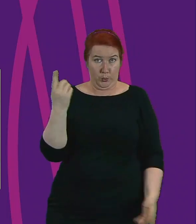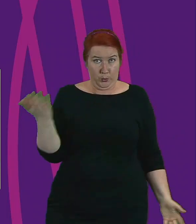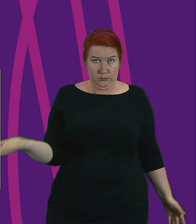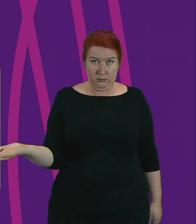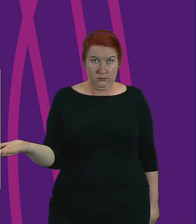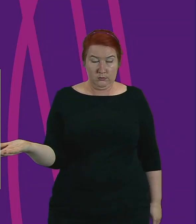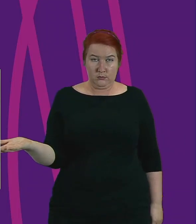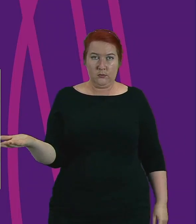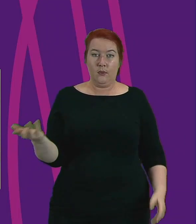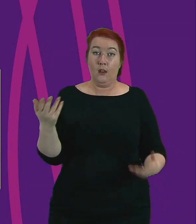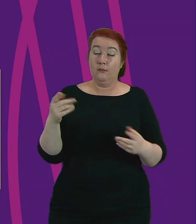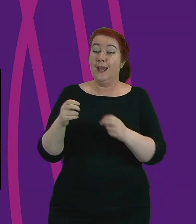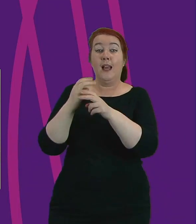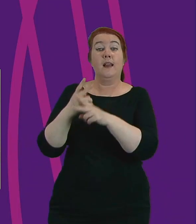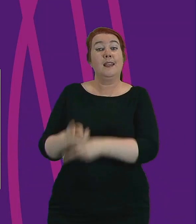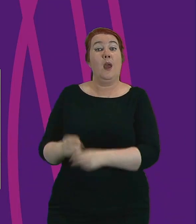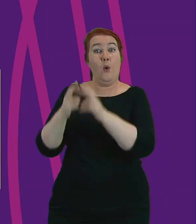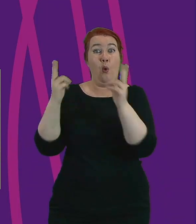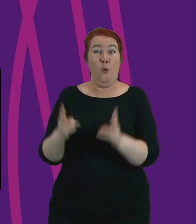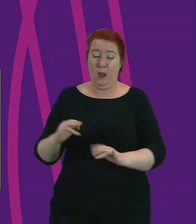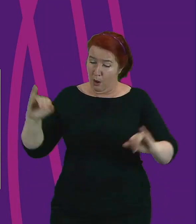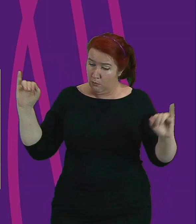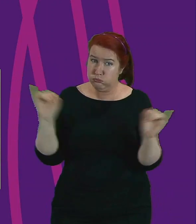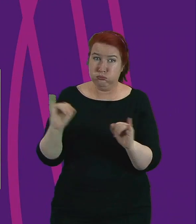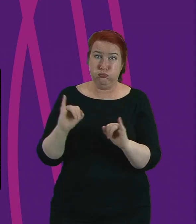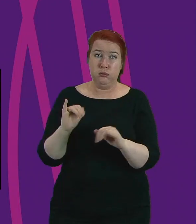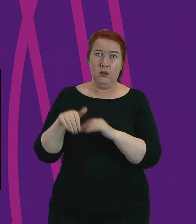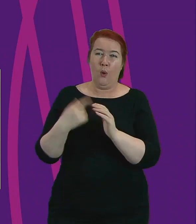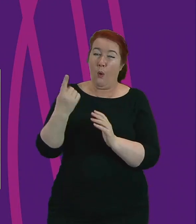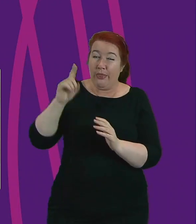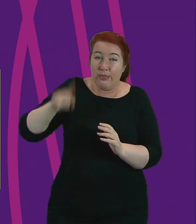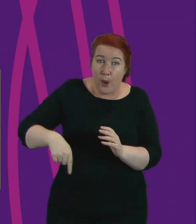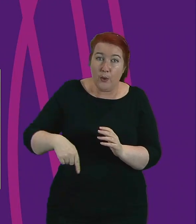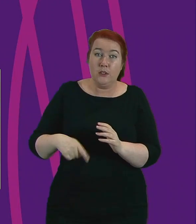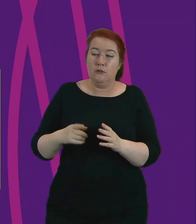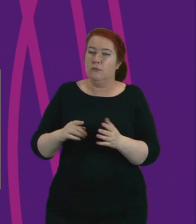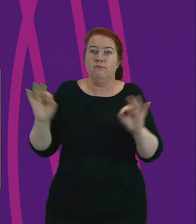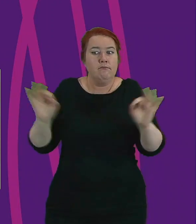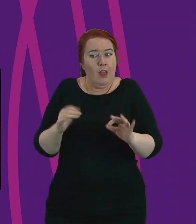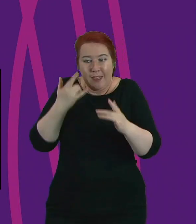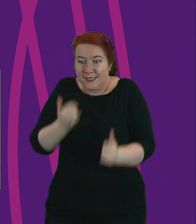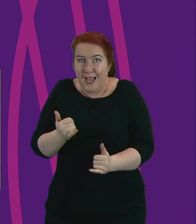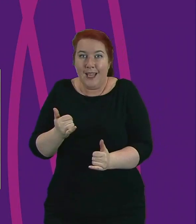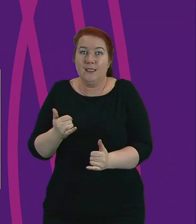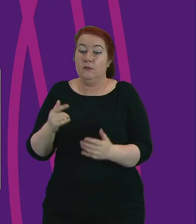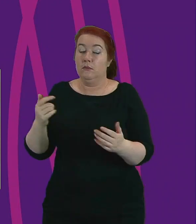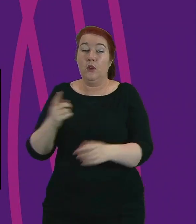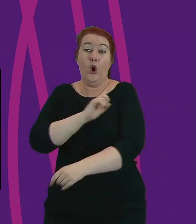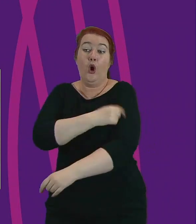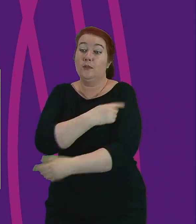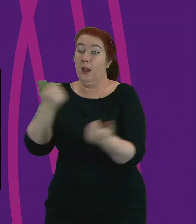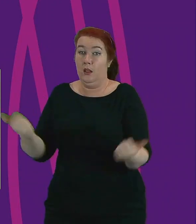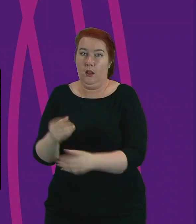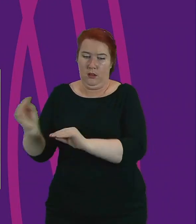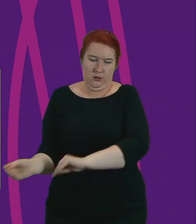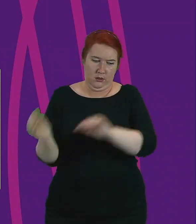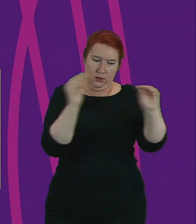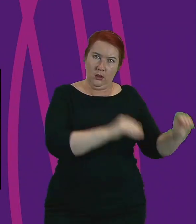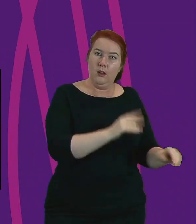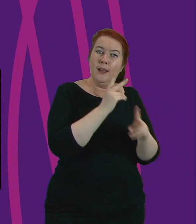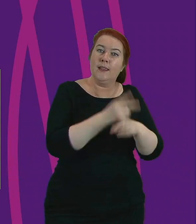catastrophe in our care homes, where thousands of untested hospital patients were transferred to care homes in March, despite the